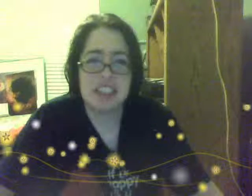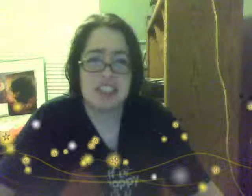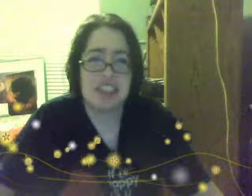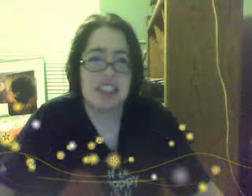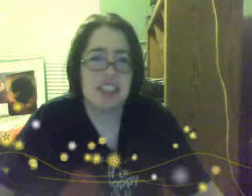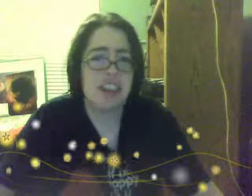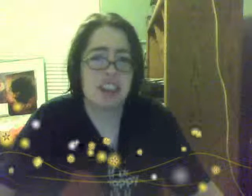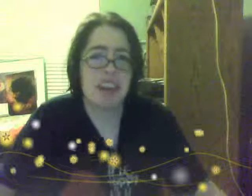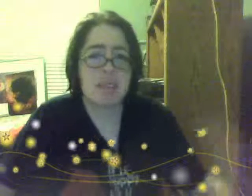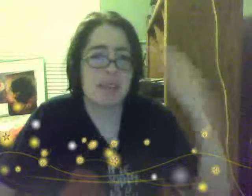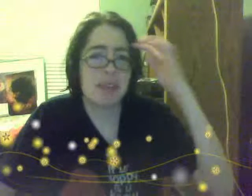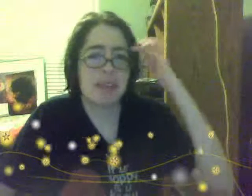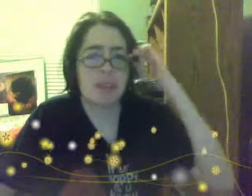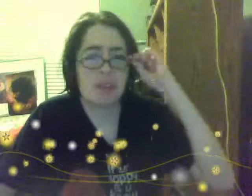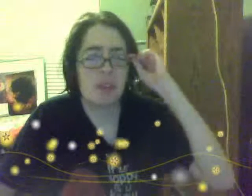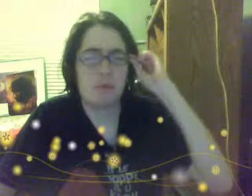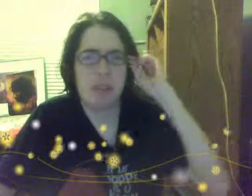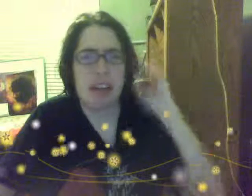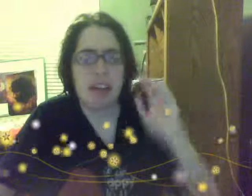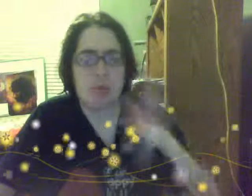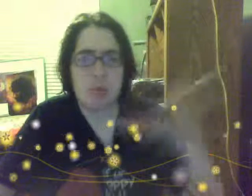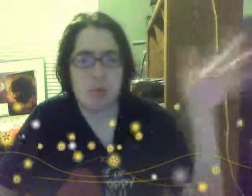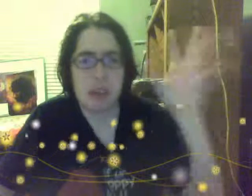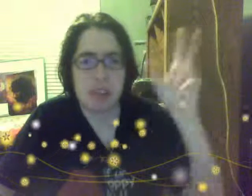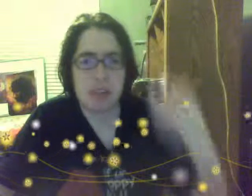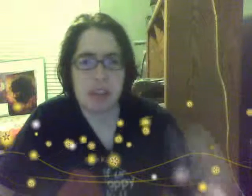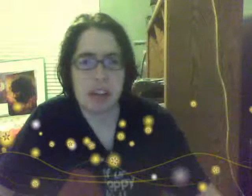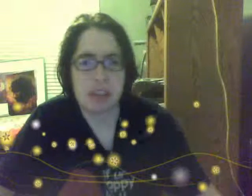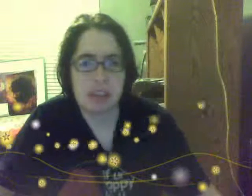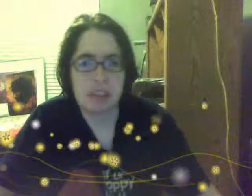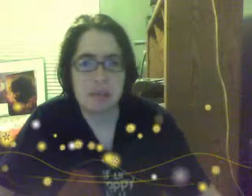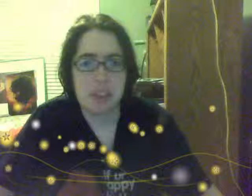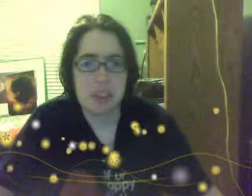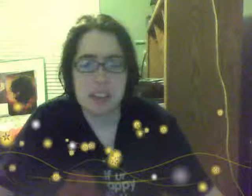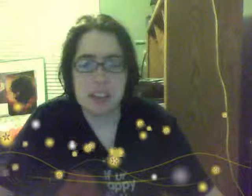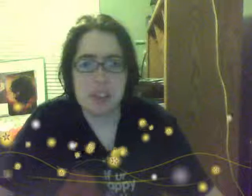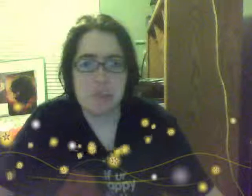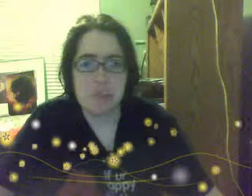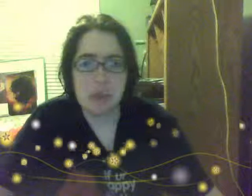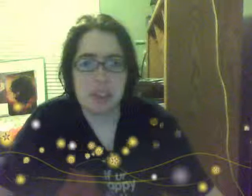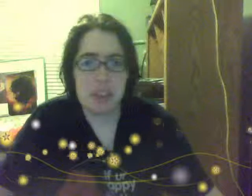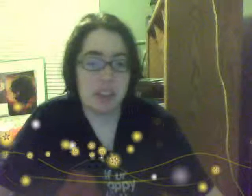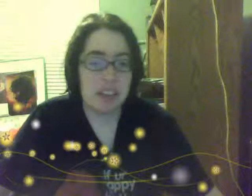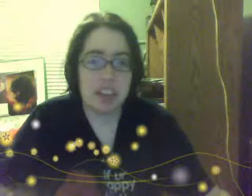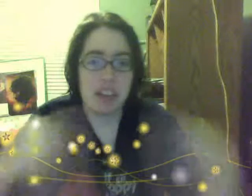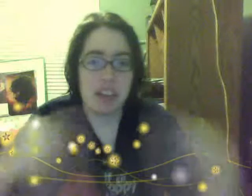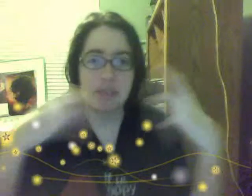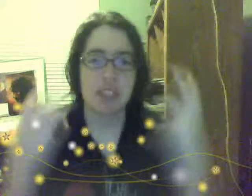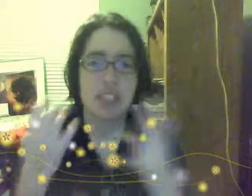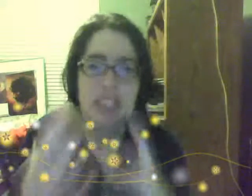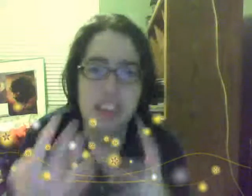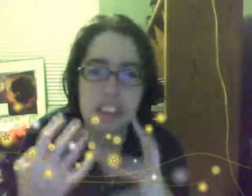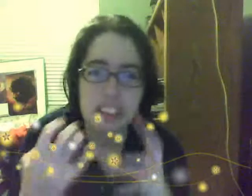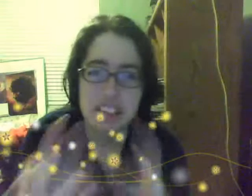together. I maybe have to go back and rewatch the pilot. But they haven't really shared a scene